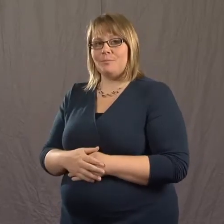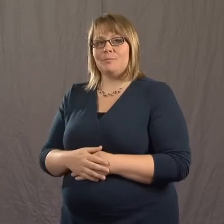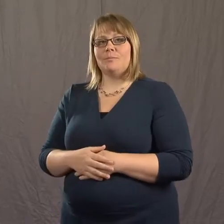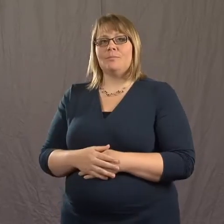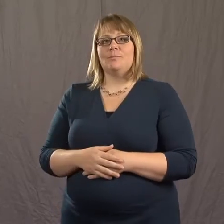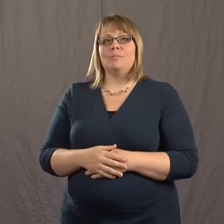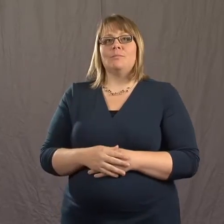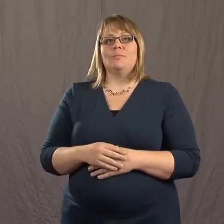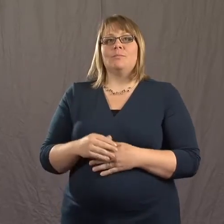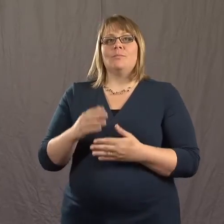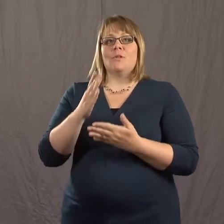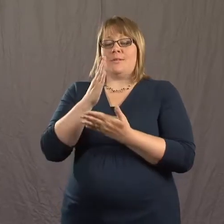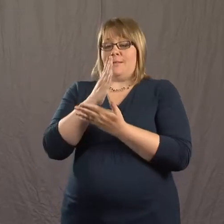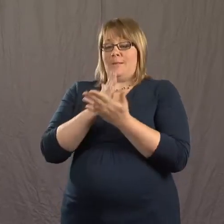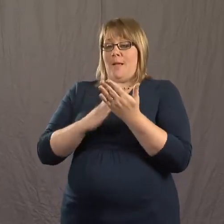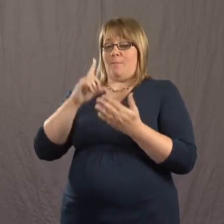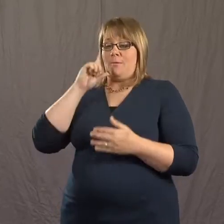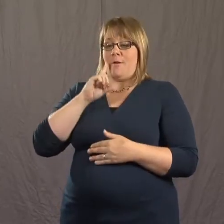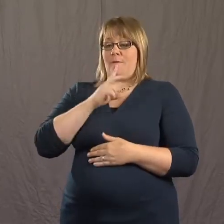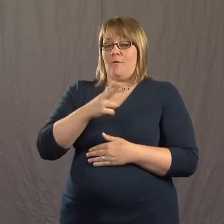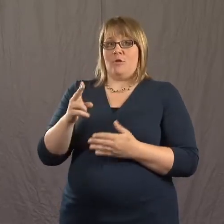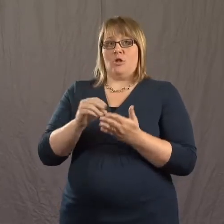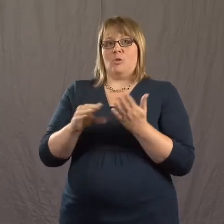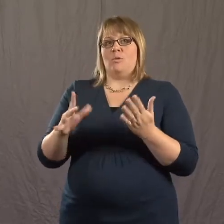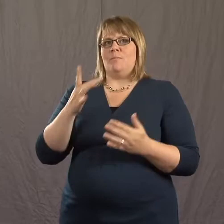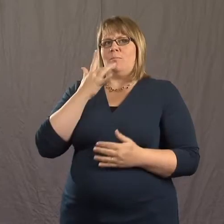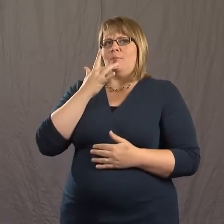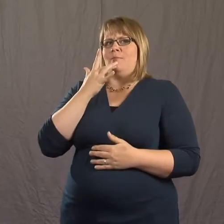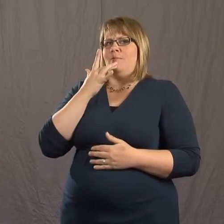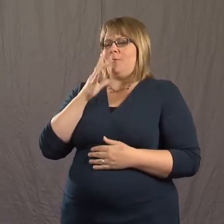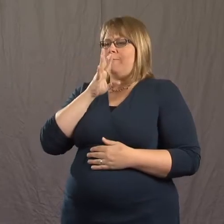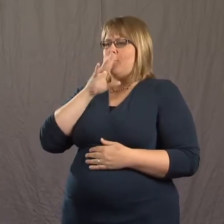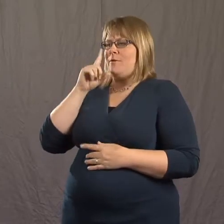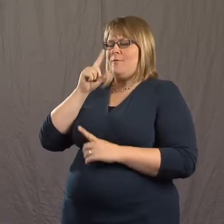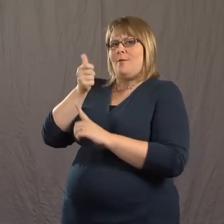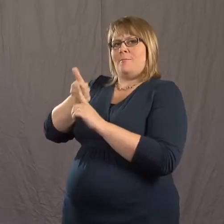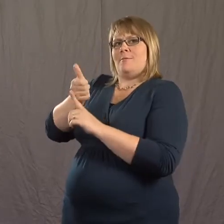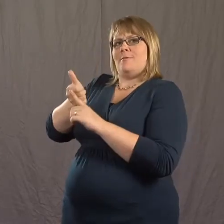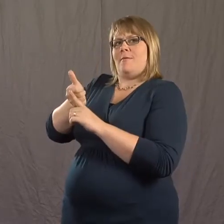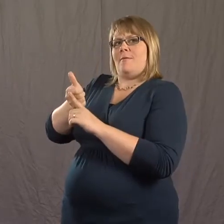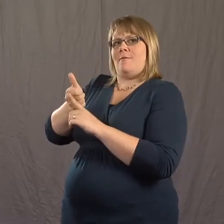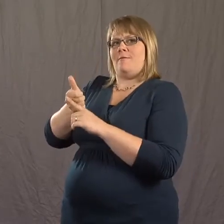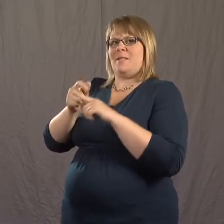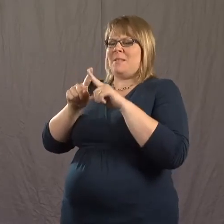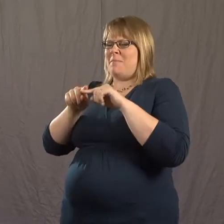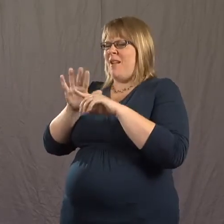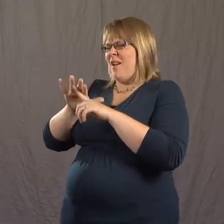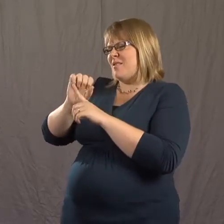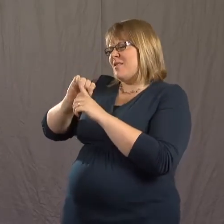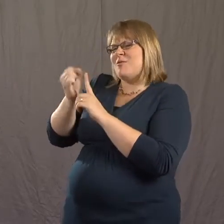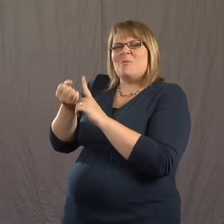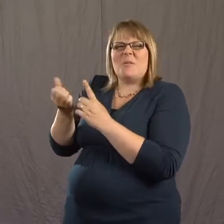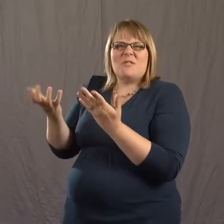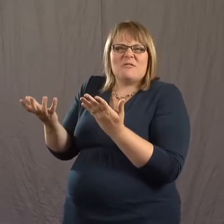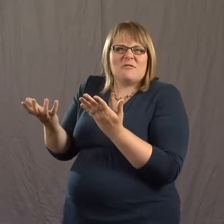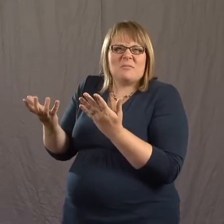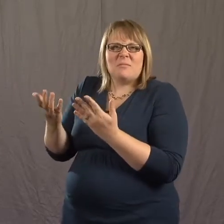ability to comprehend speech, but now let's discuss how the student expresses for themselves. It really depends on